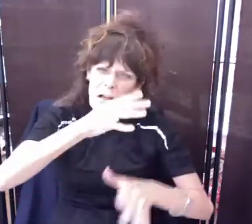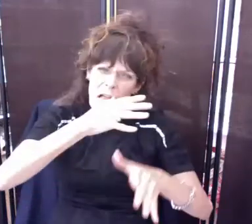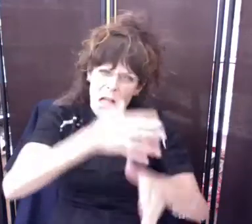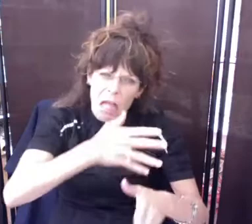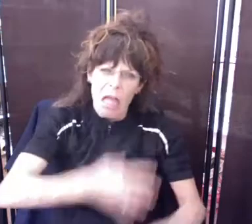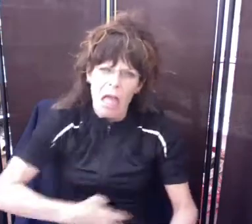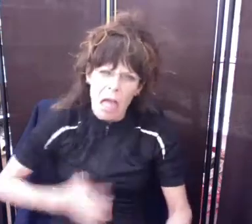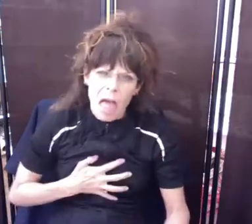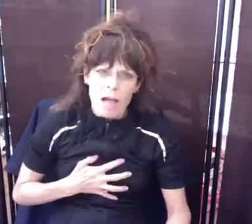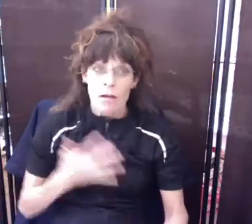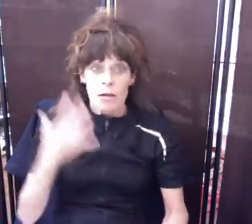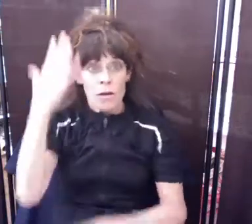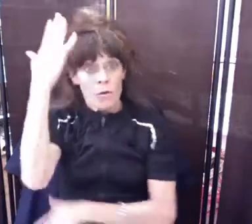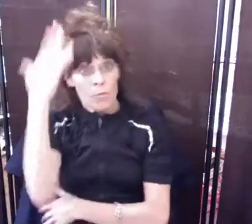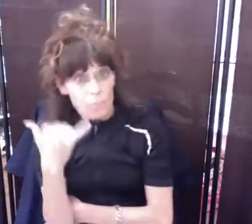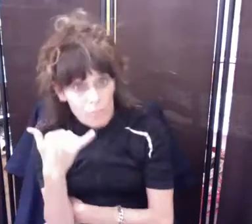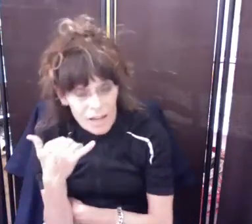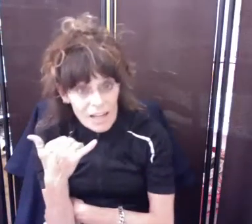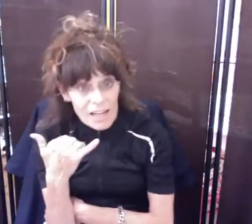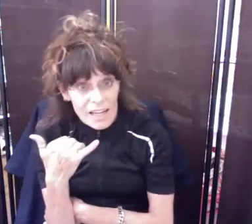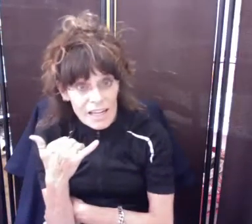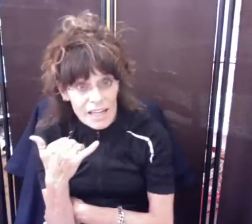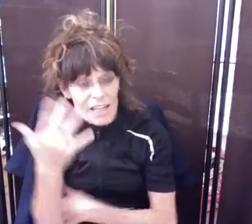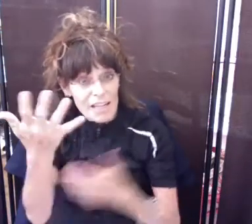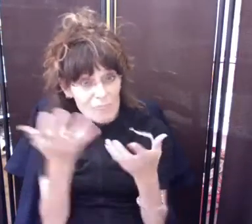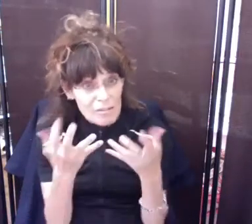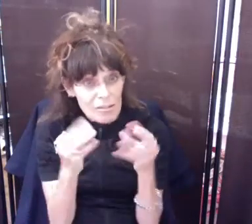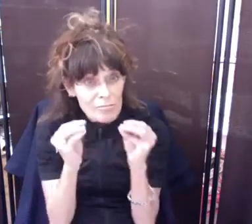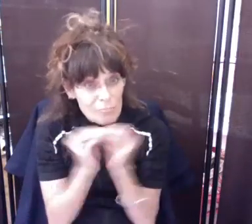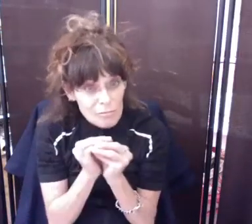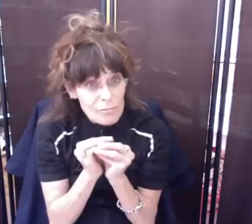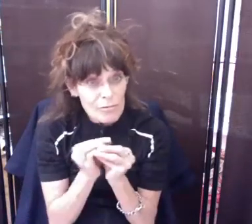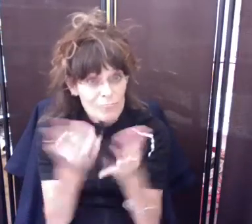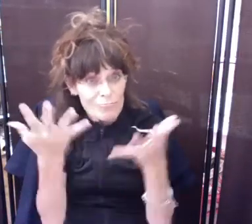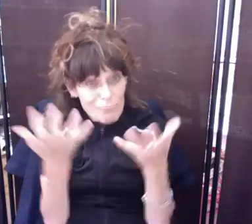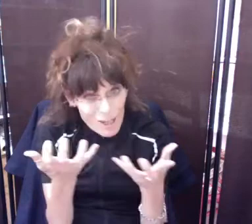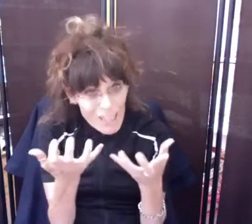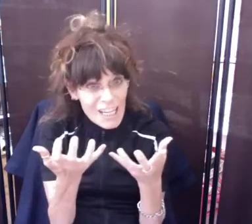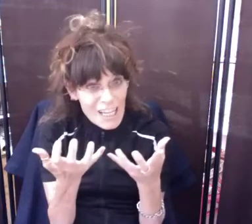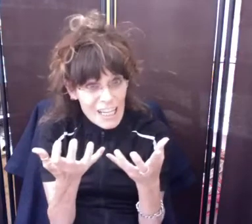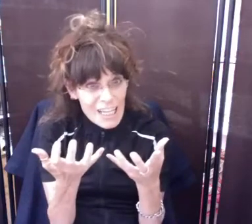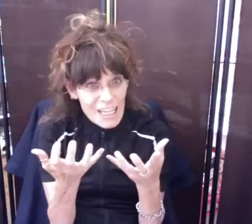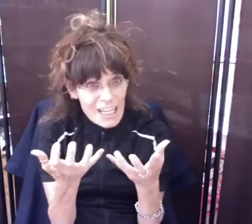thinking about using it again? Why am I thinking about